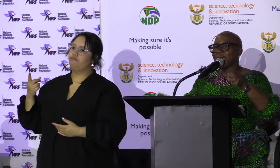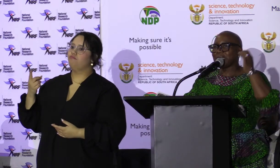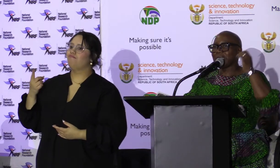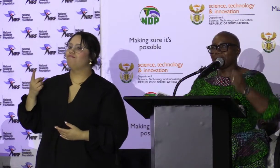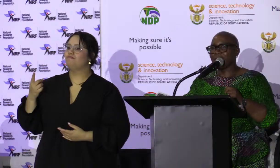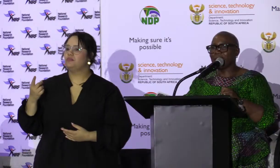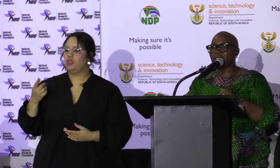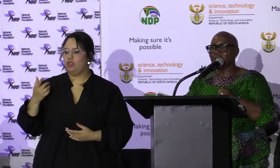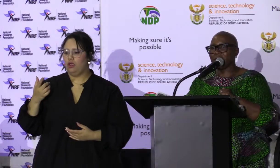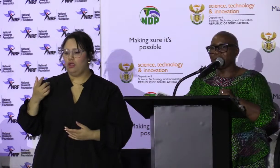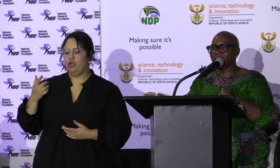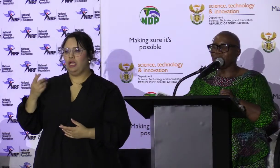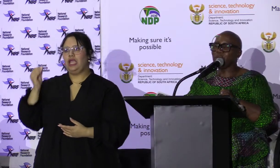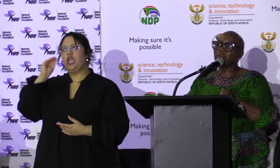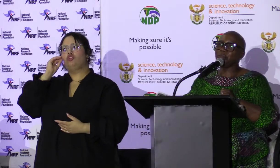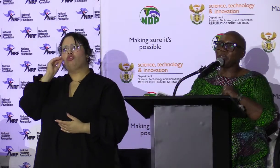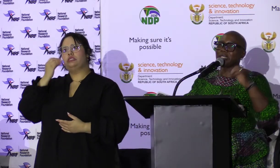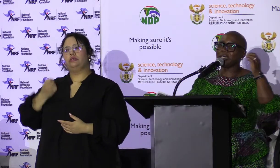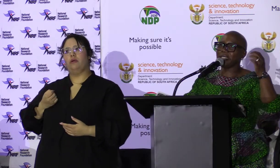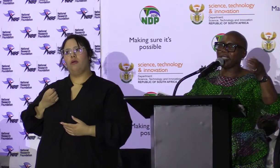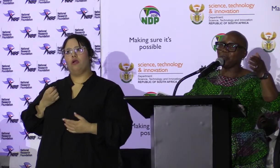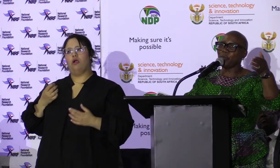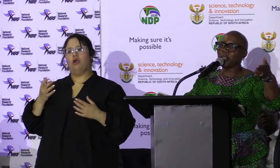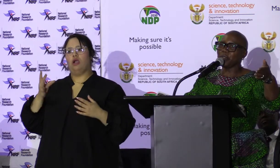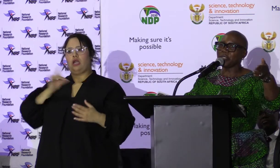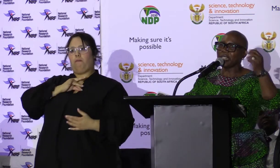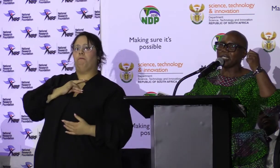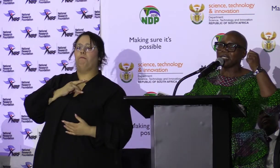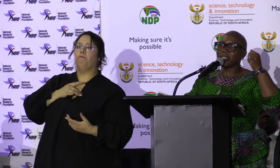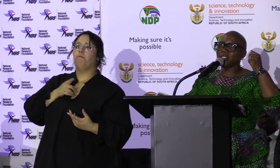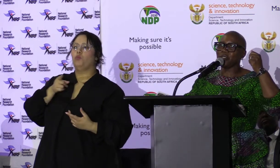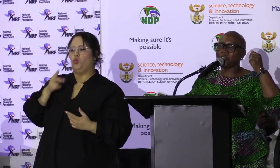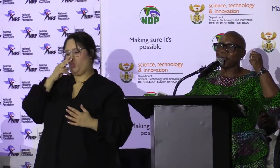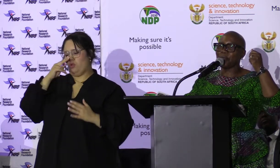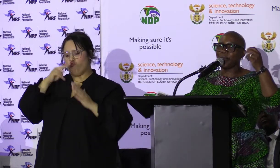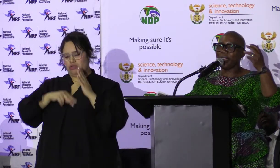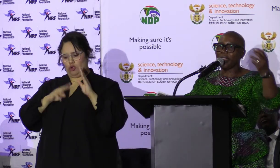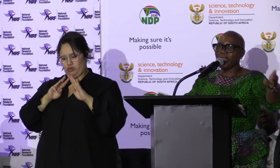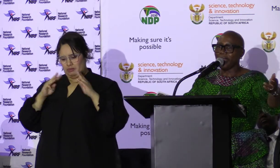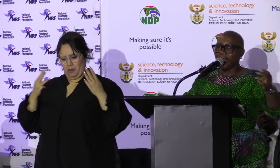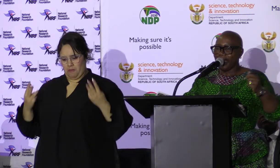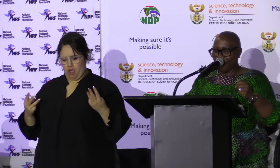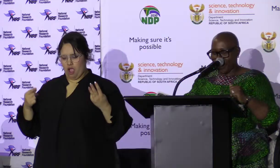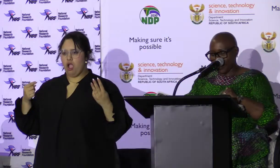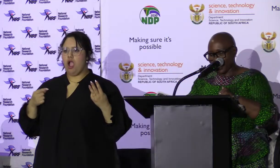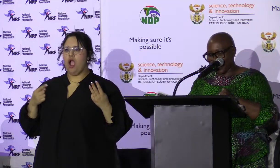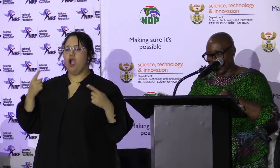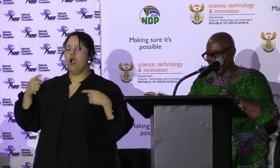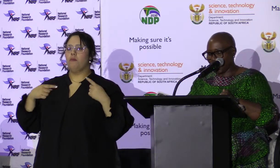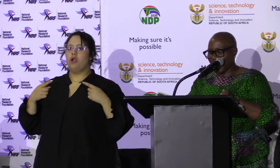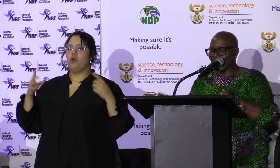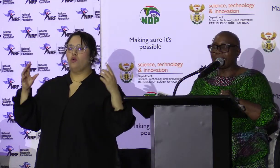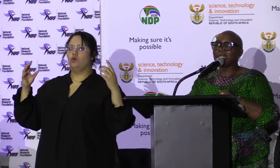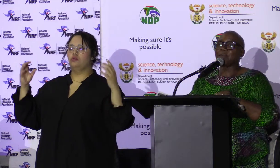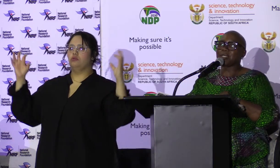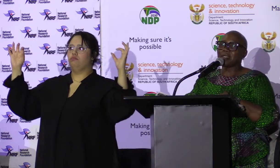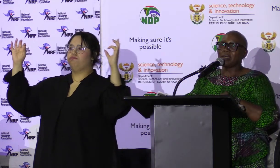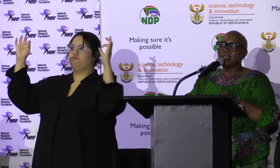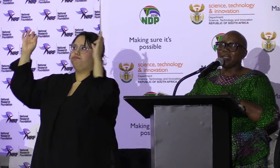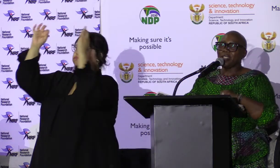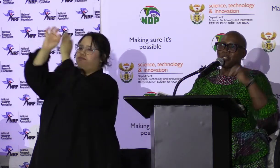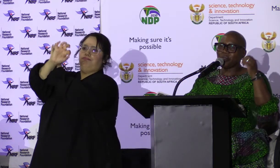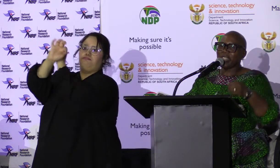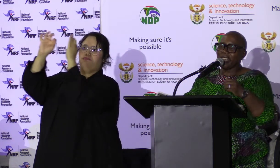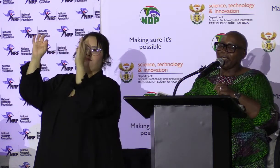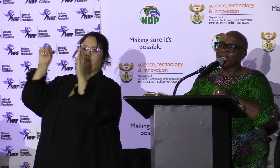something that sparked the interest in you was the day when you read that newspaper about the solar